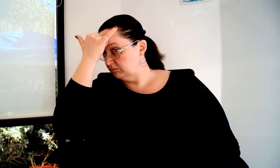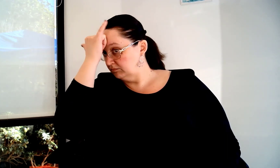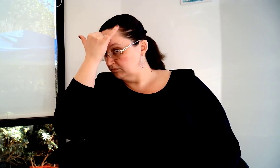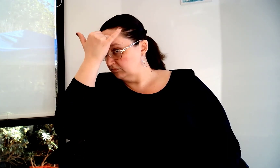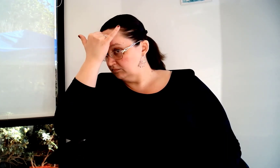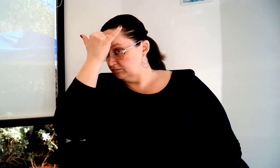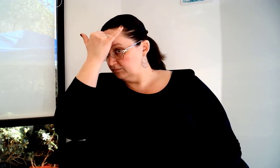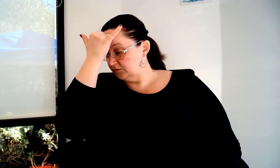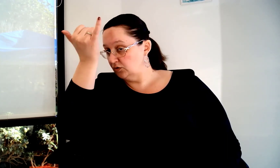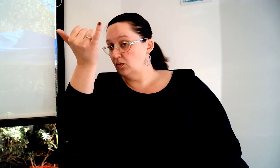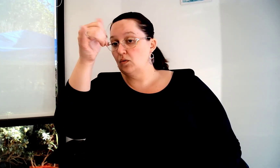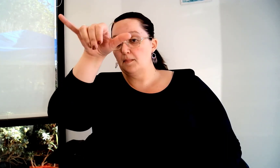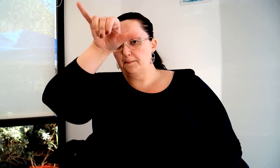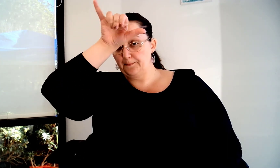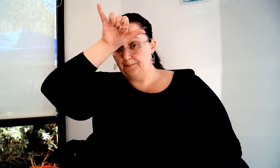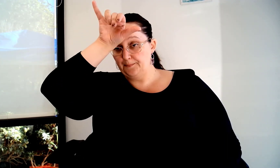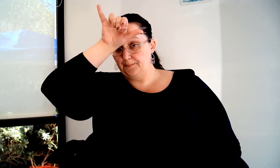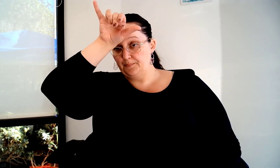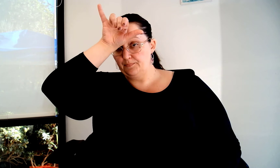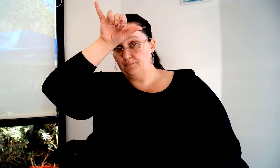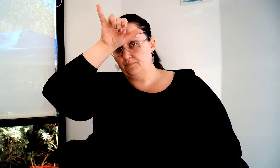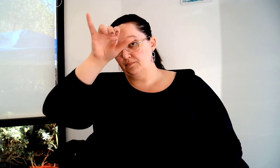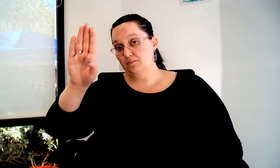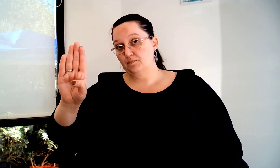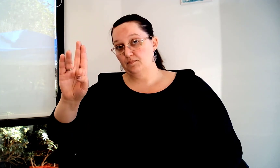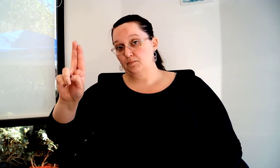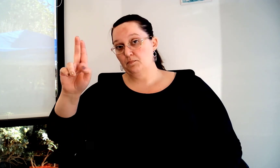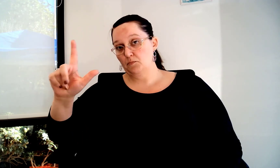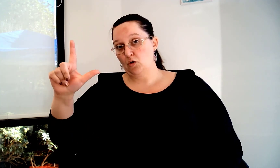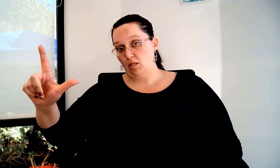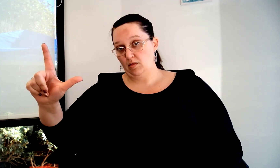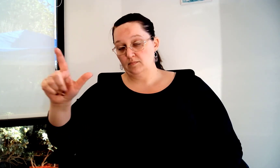And you wiggle back and forth. Bull versus buffalo.